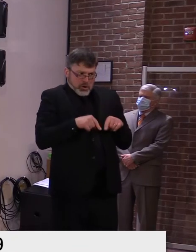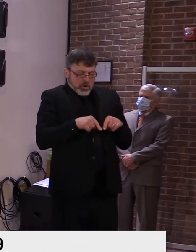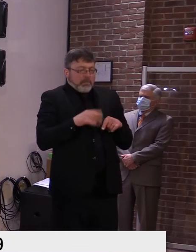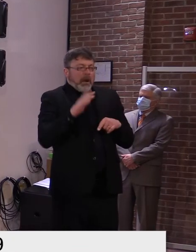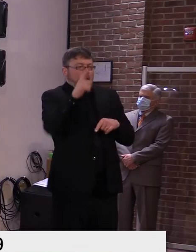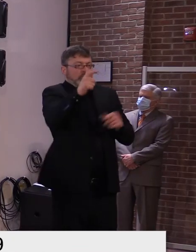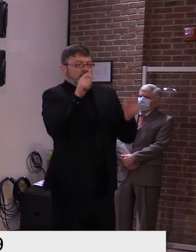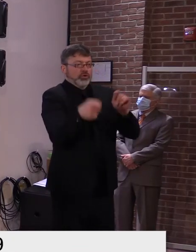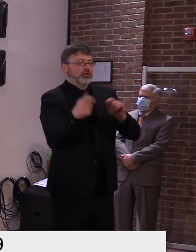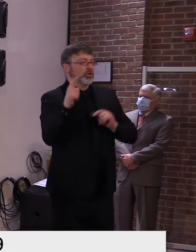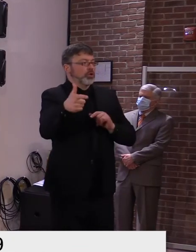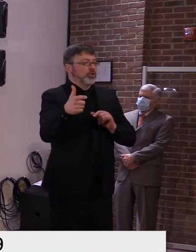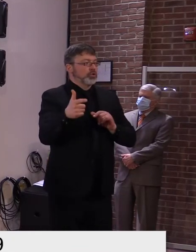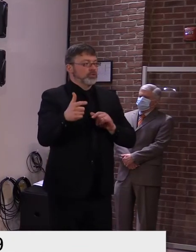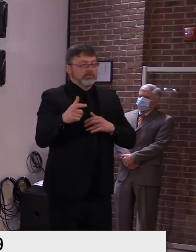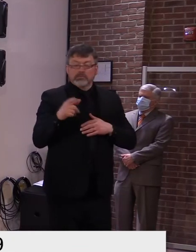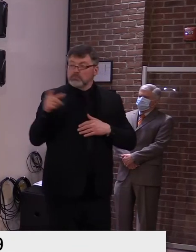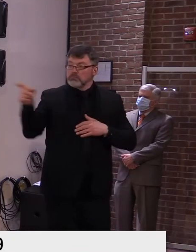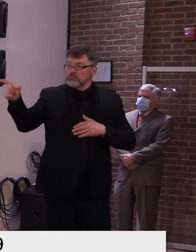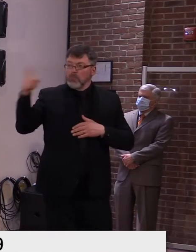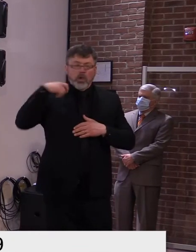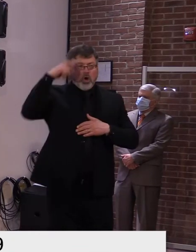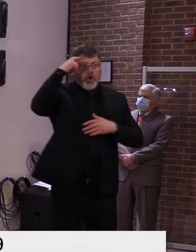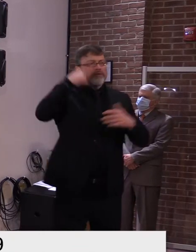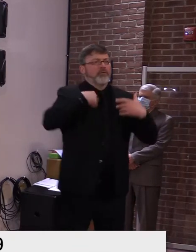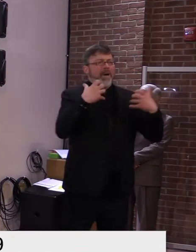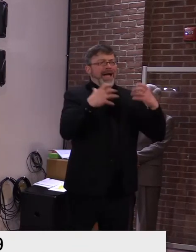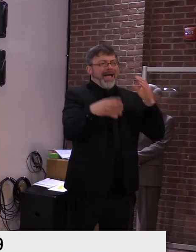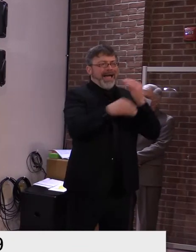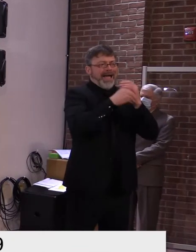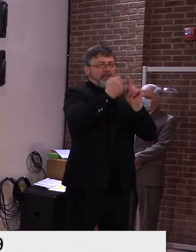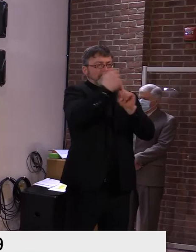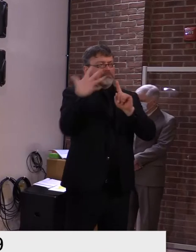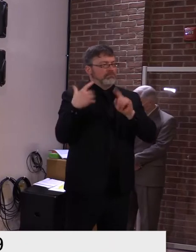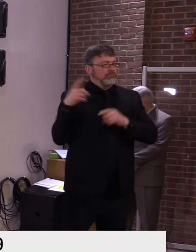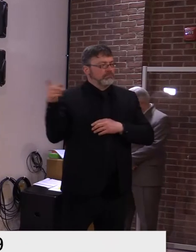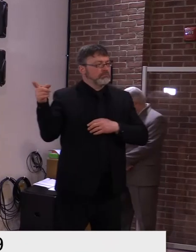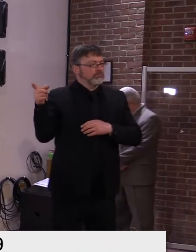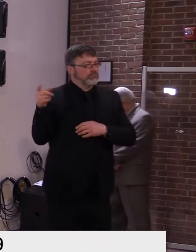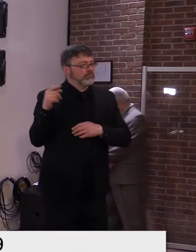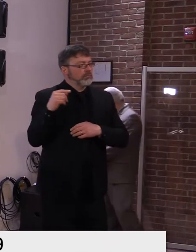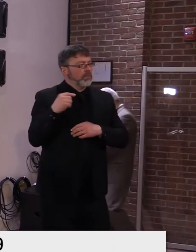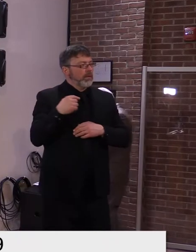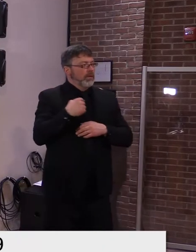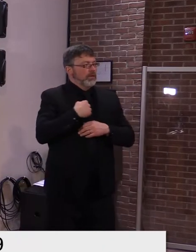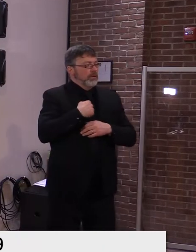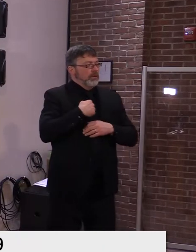Secretary Curley, Dr. Levine said you answered the question correctly.